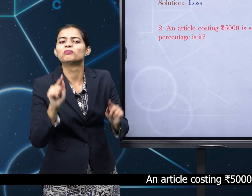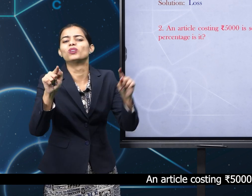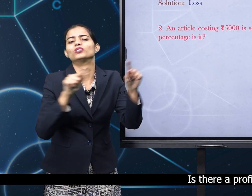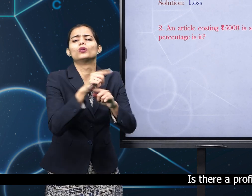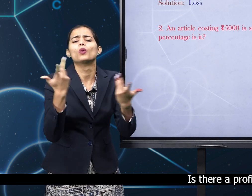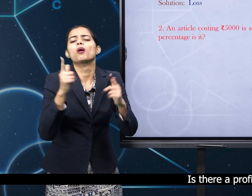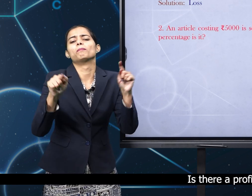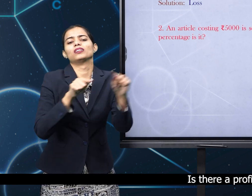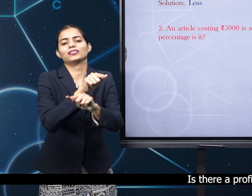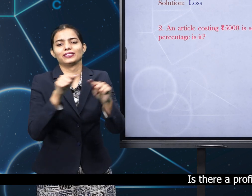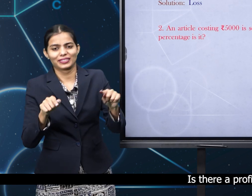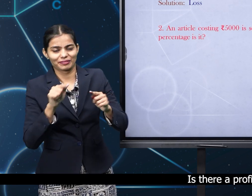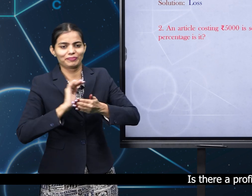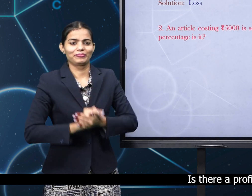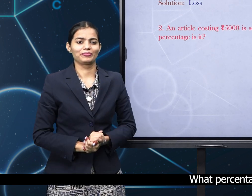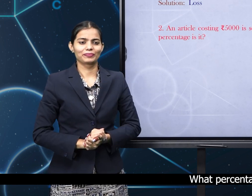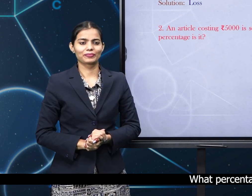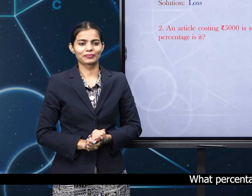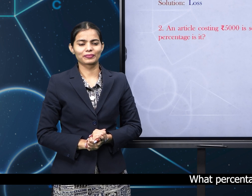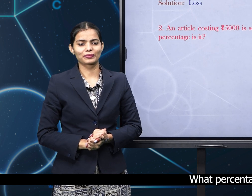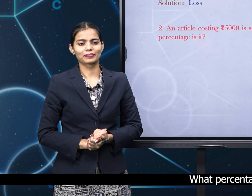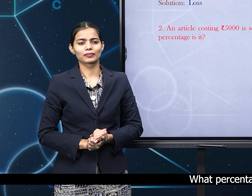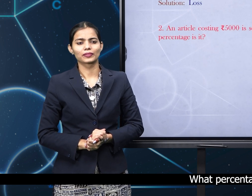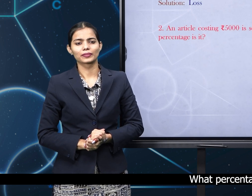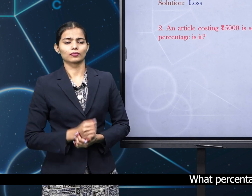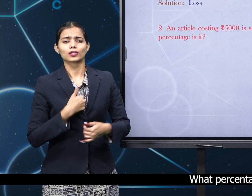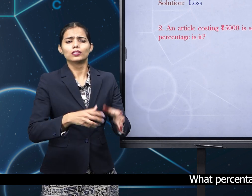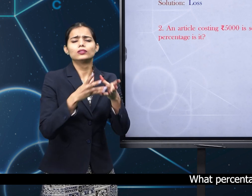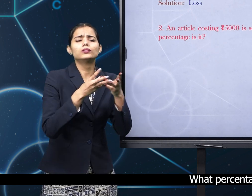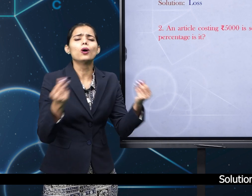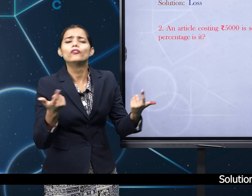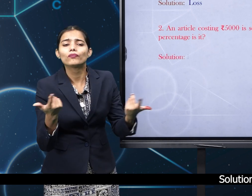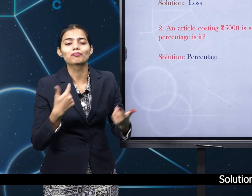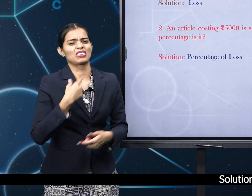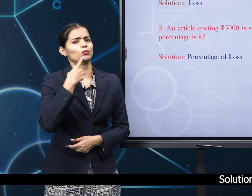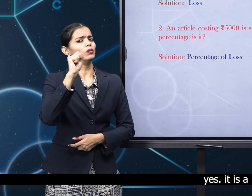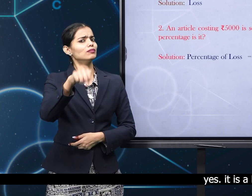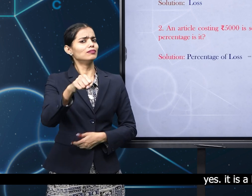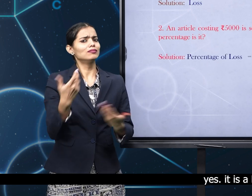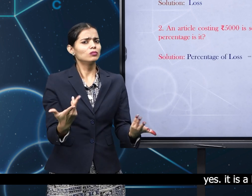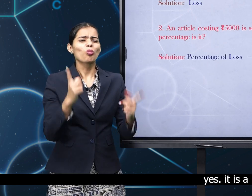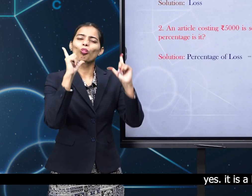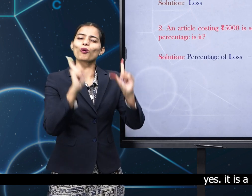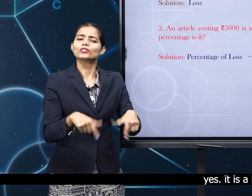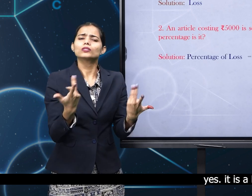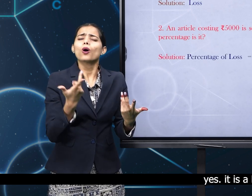Is there profit or loss? What percentage is it? Solution, yes, it is a loss.